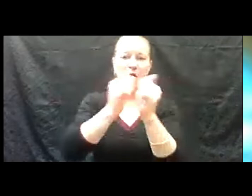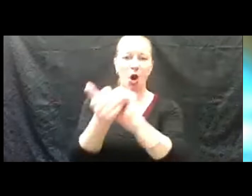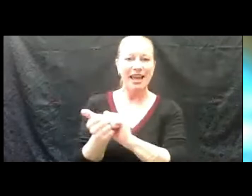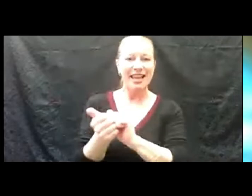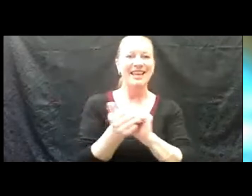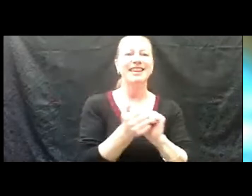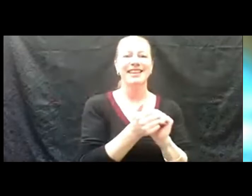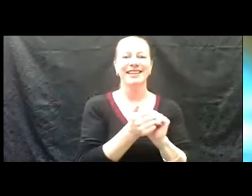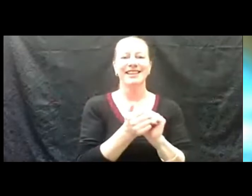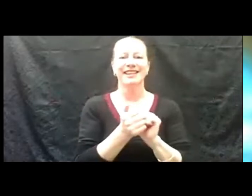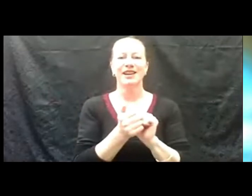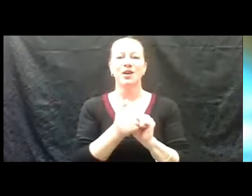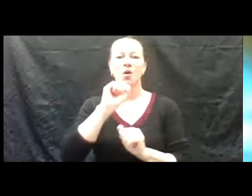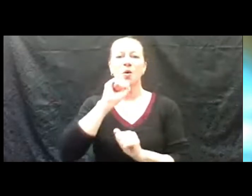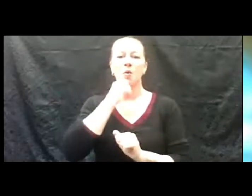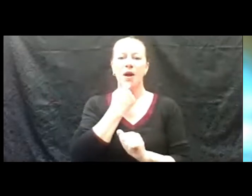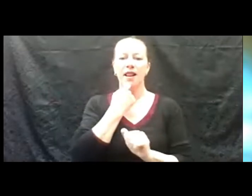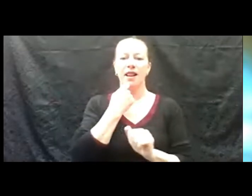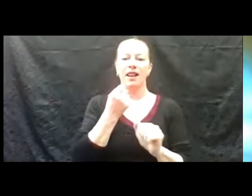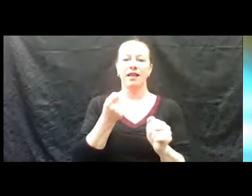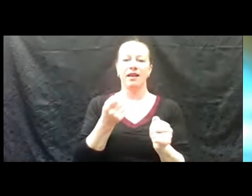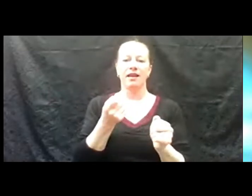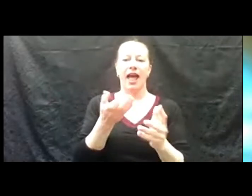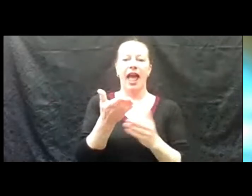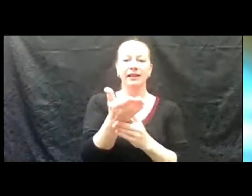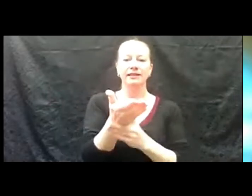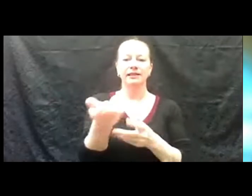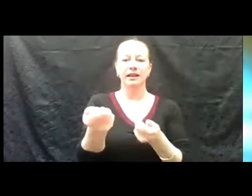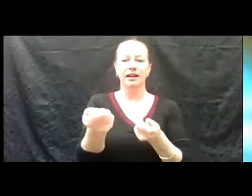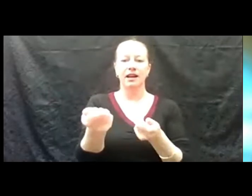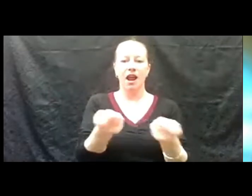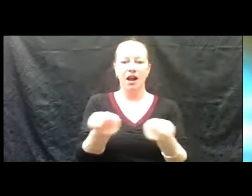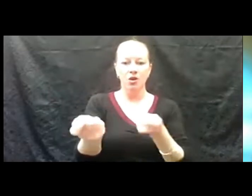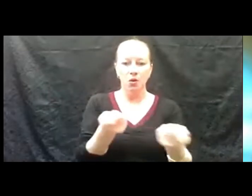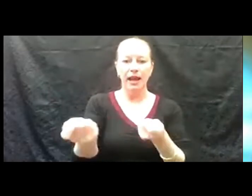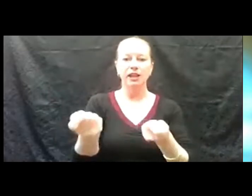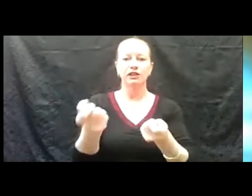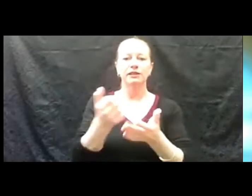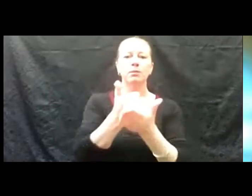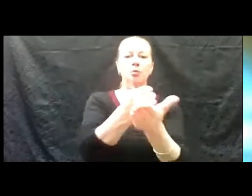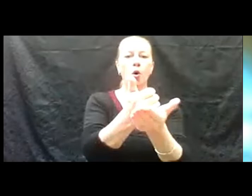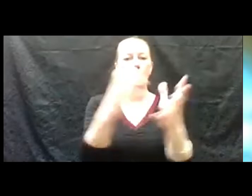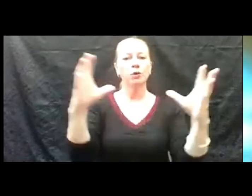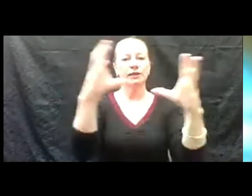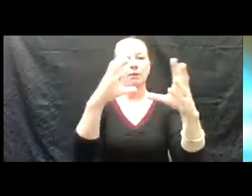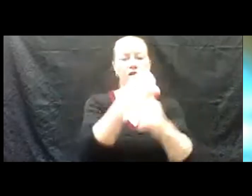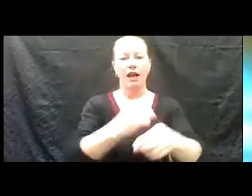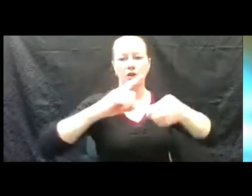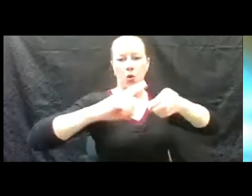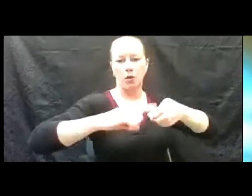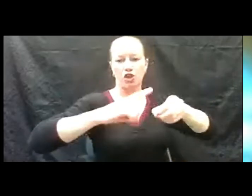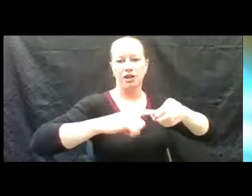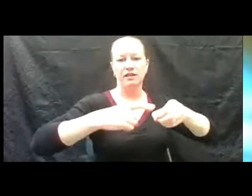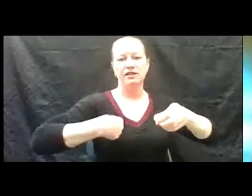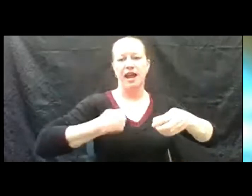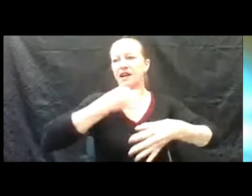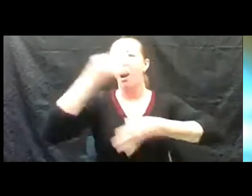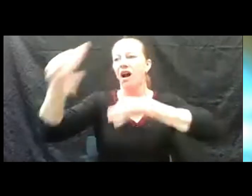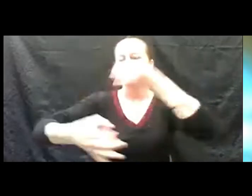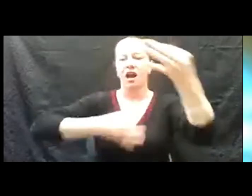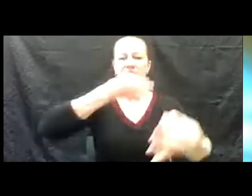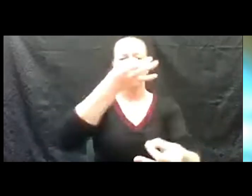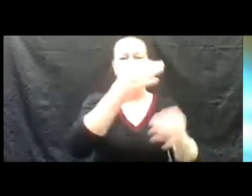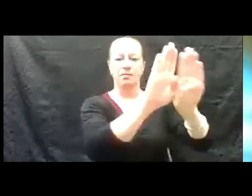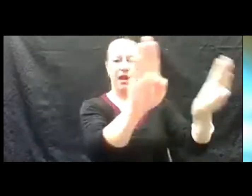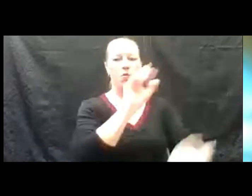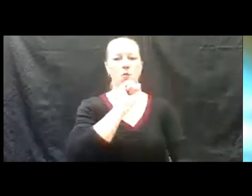Yelena, Access Alliance Coordination Support, will summarize the questions and pose those questions to our panelists during the